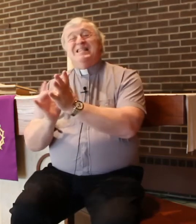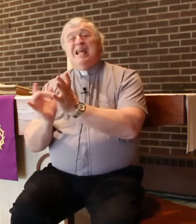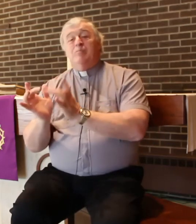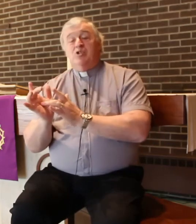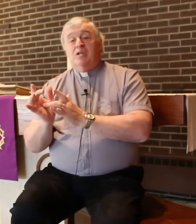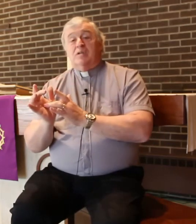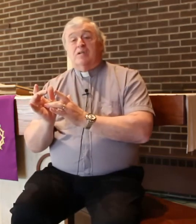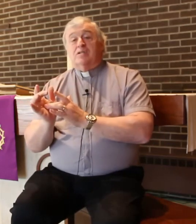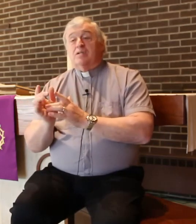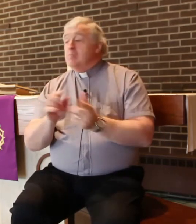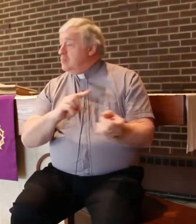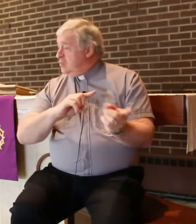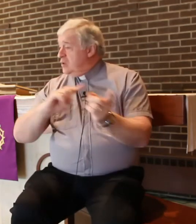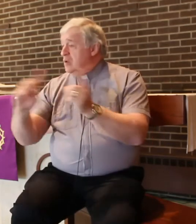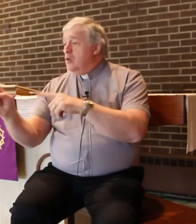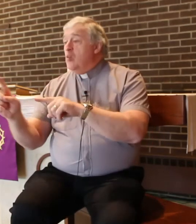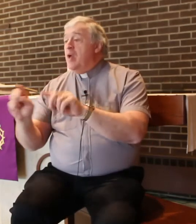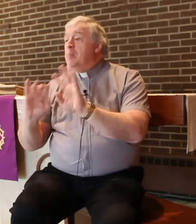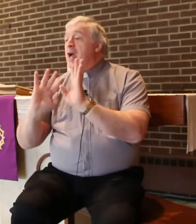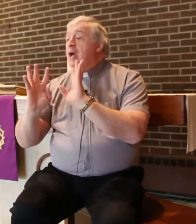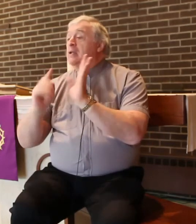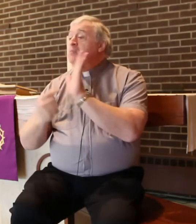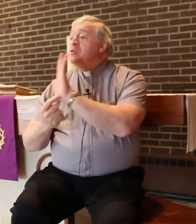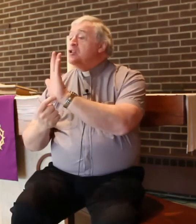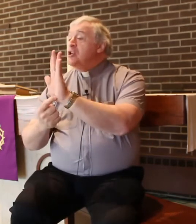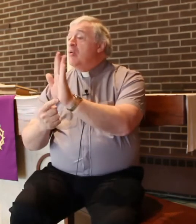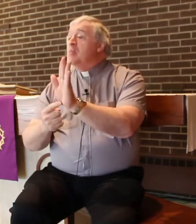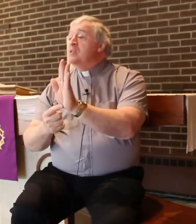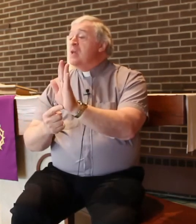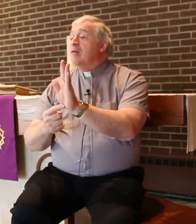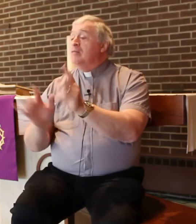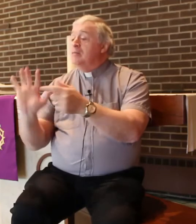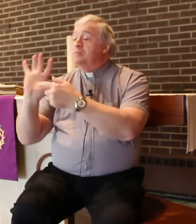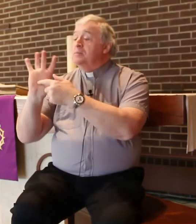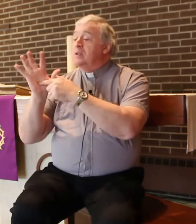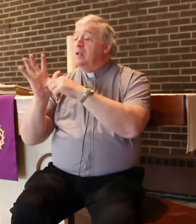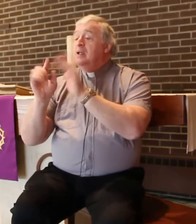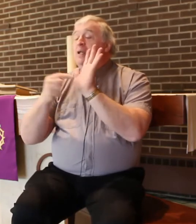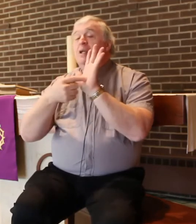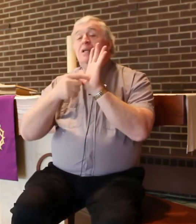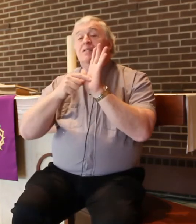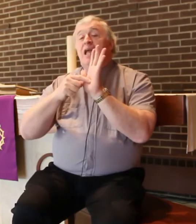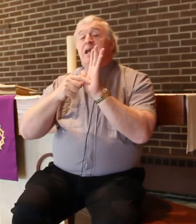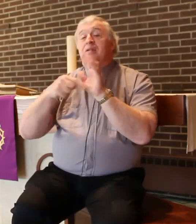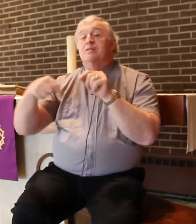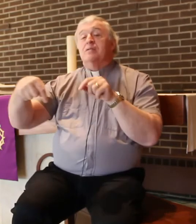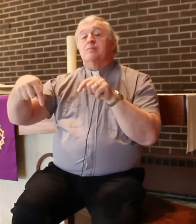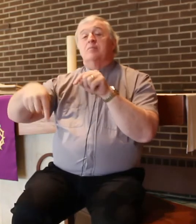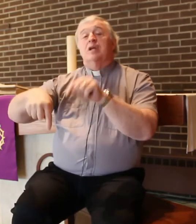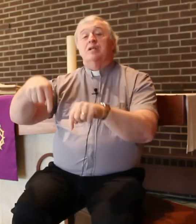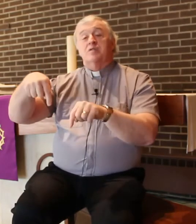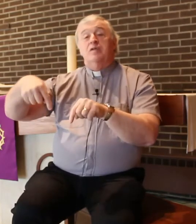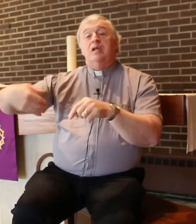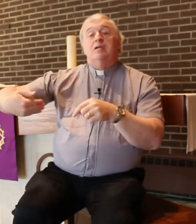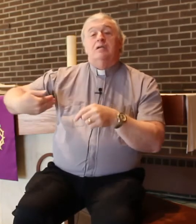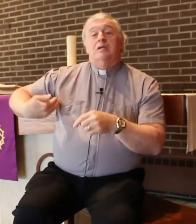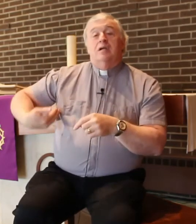Same Jesus who went back to show himself, his hands and his feet and